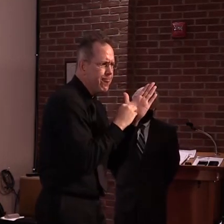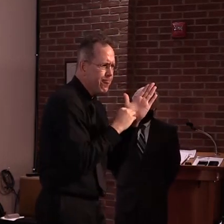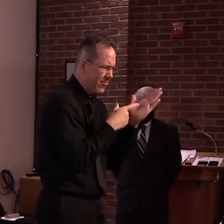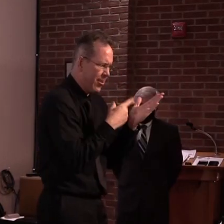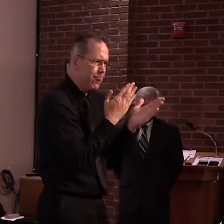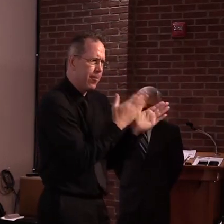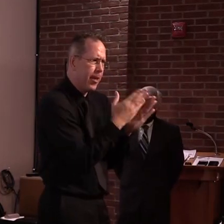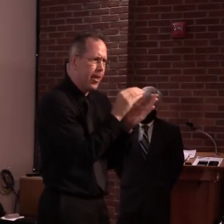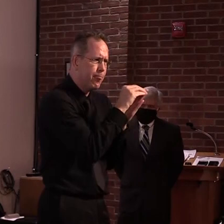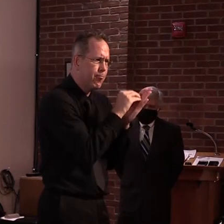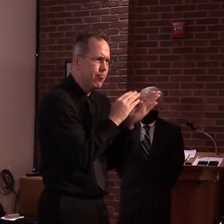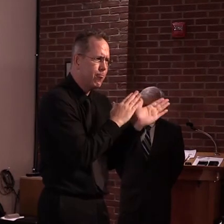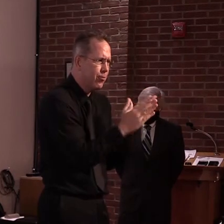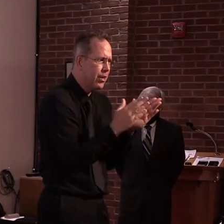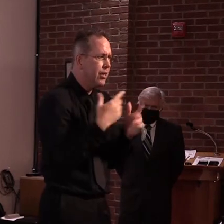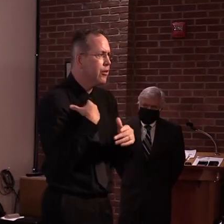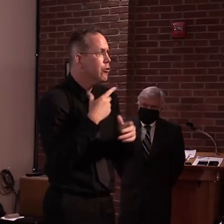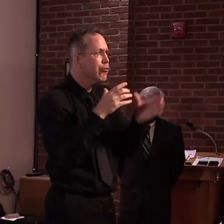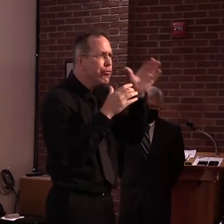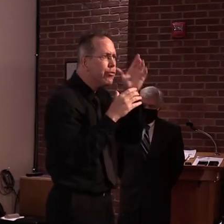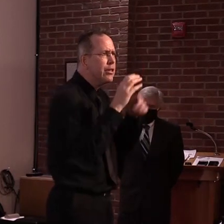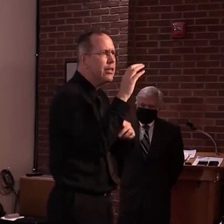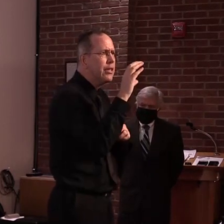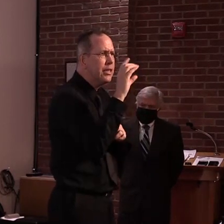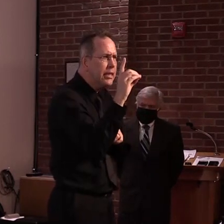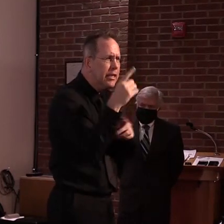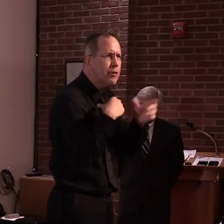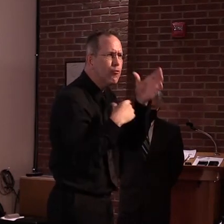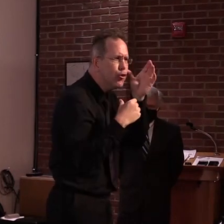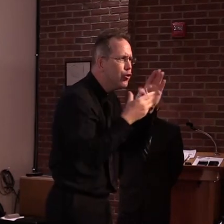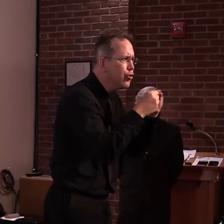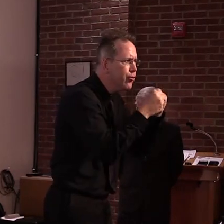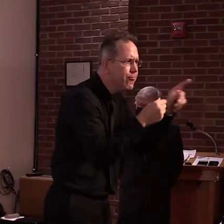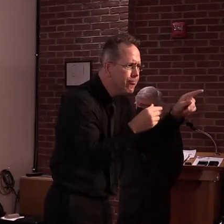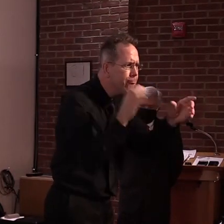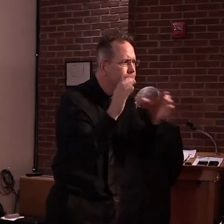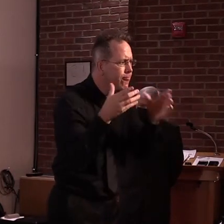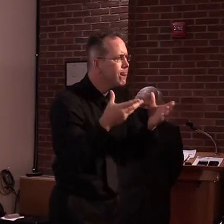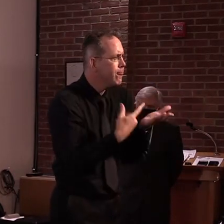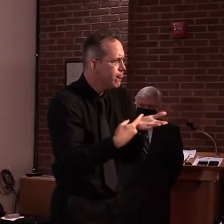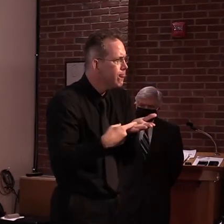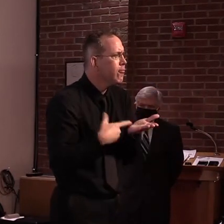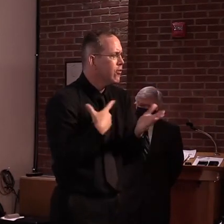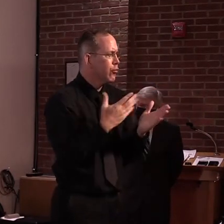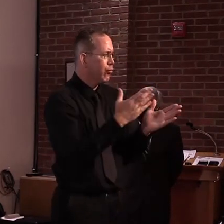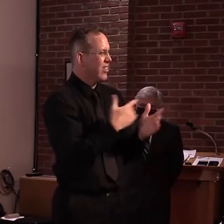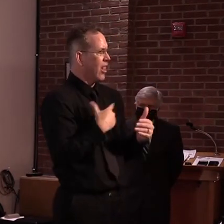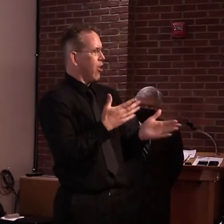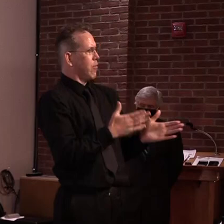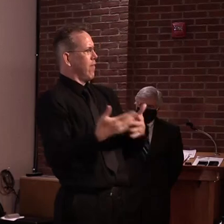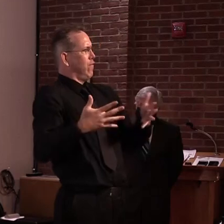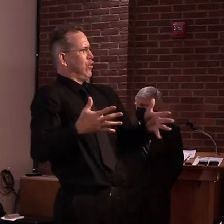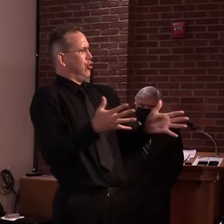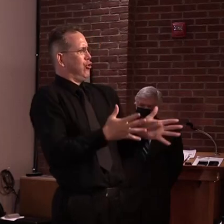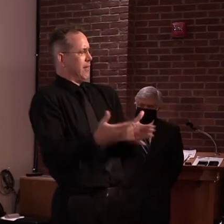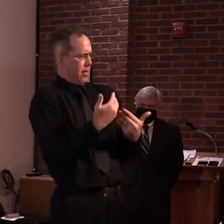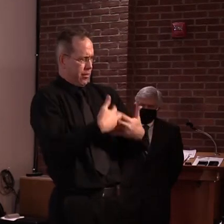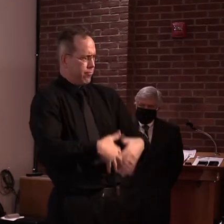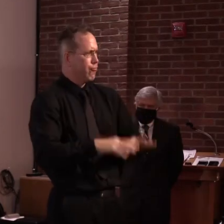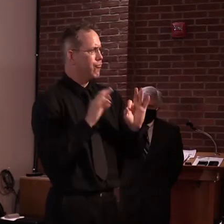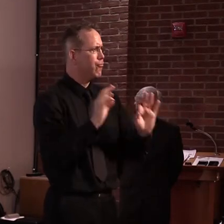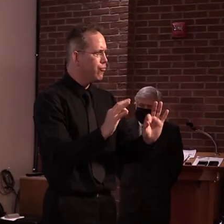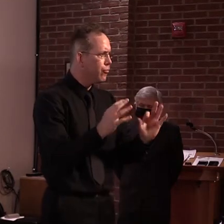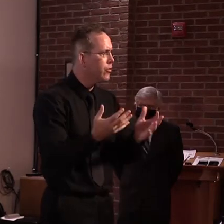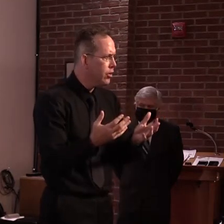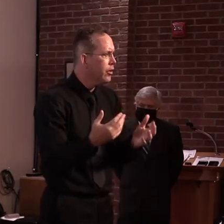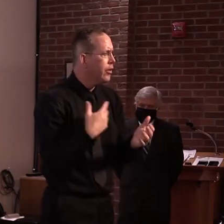ACCD. We can all agree that government has a role in helping businesses recover, but where we differ, perhaps, is in the scale